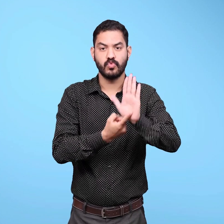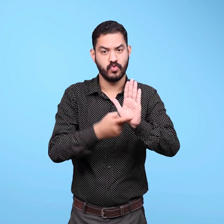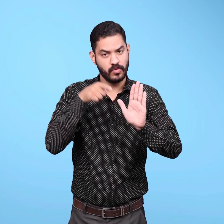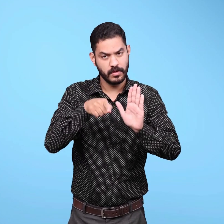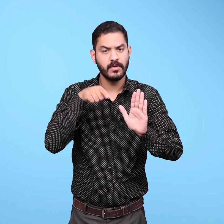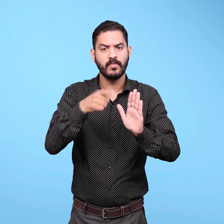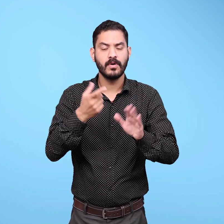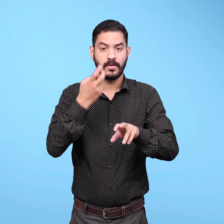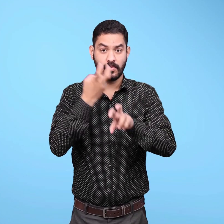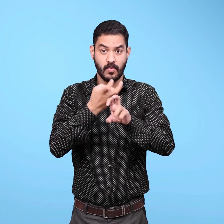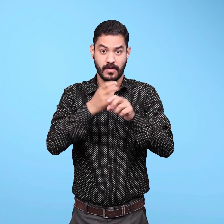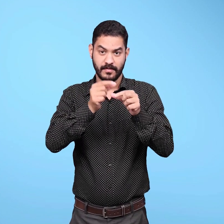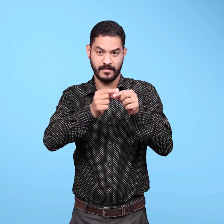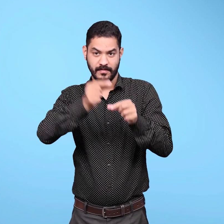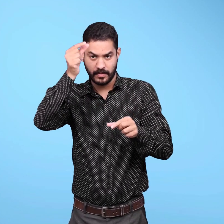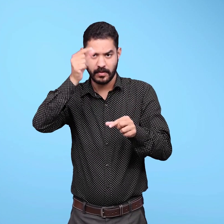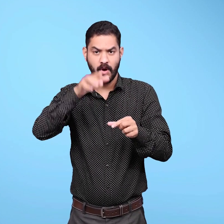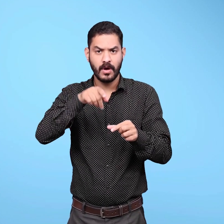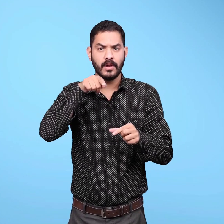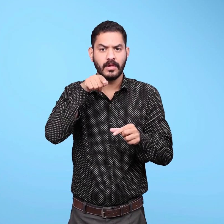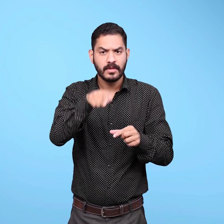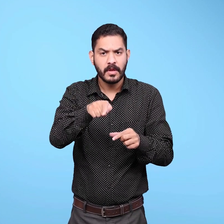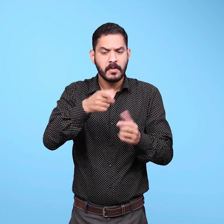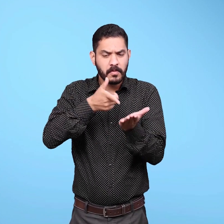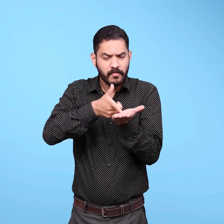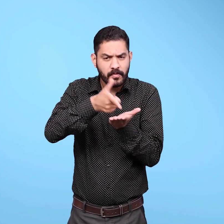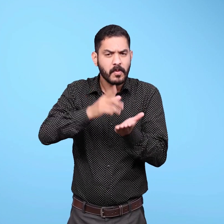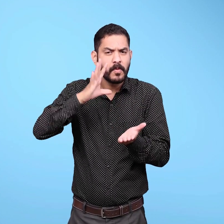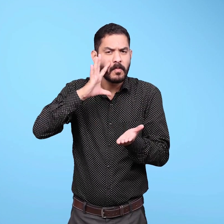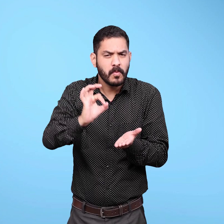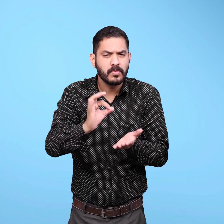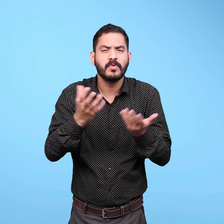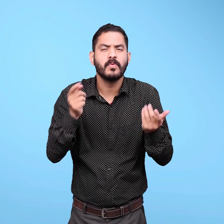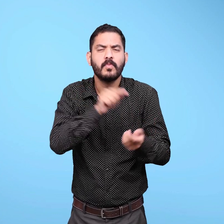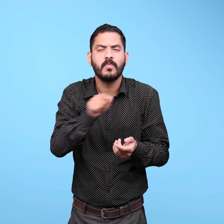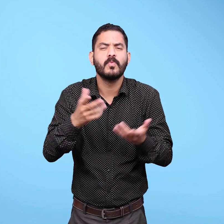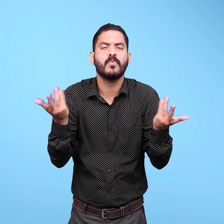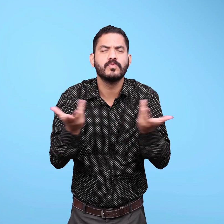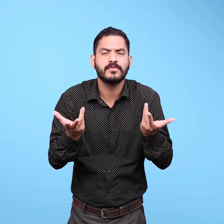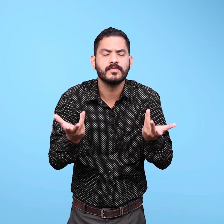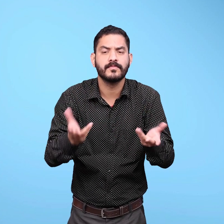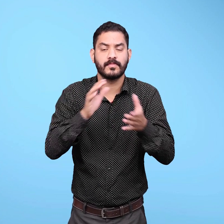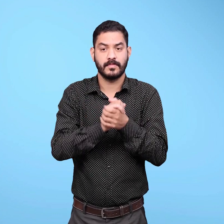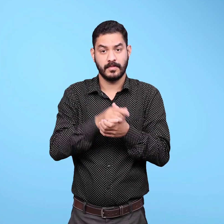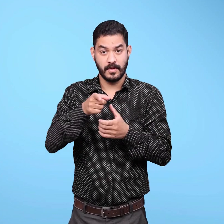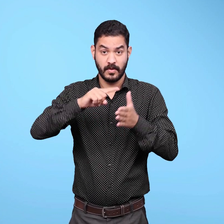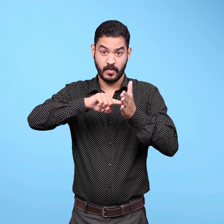79 would have been important for agriculture? What would the other tools have been used